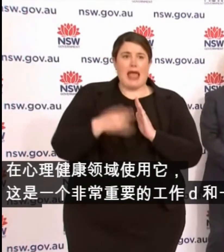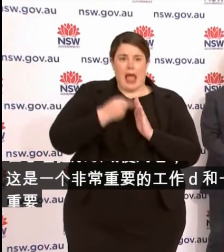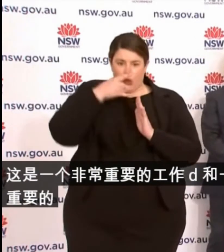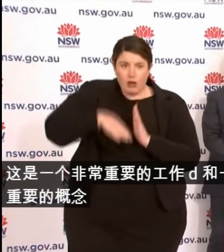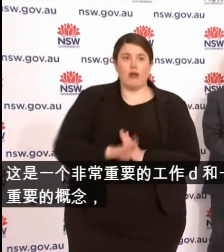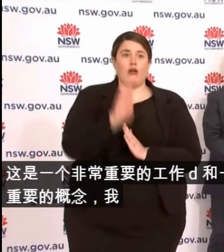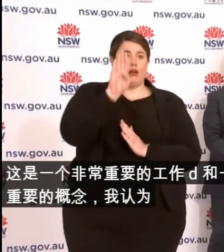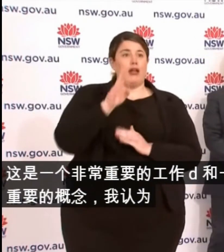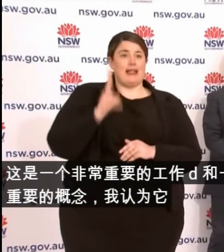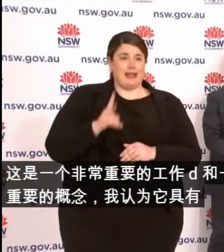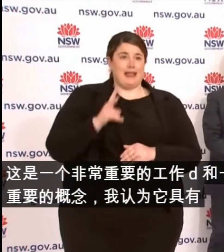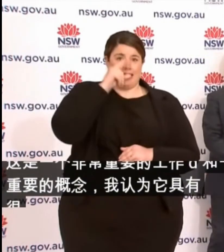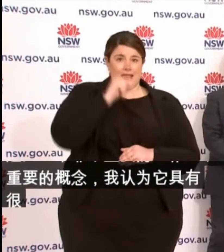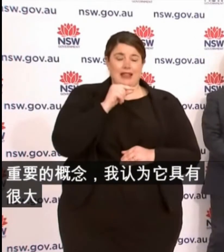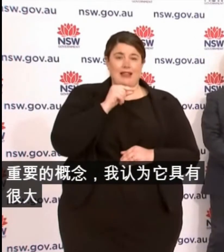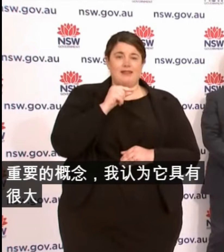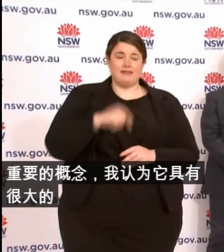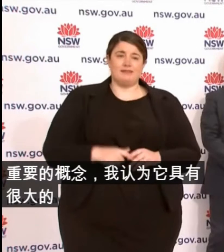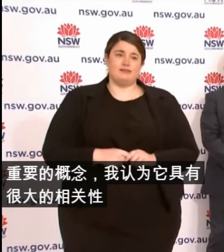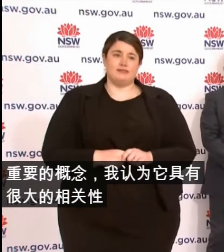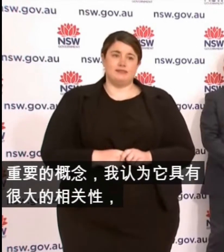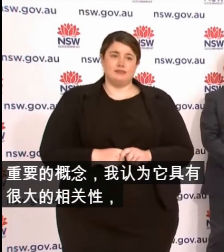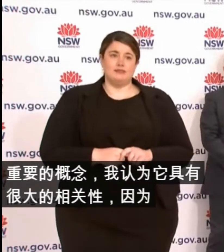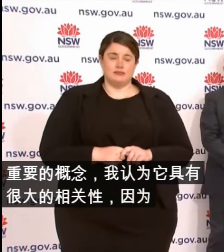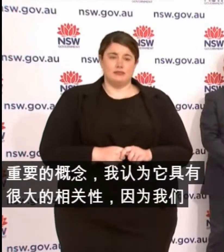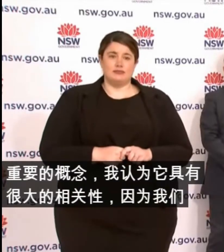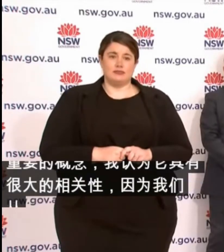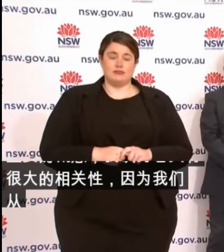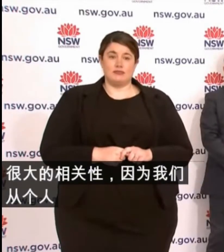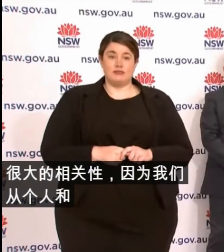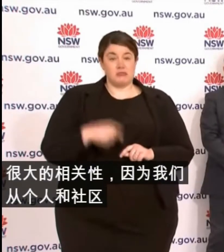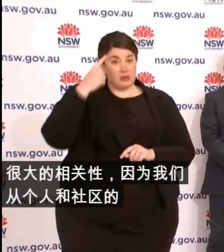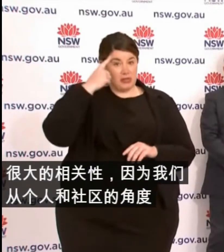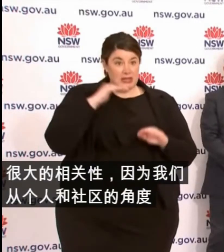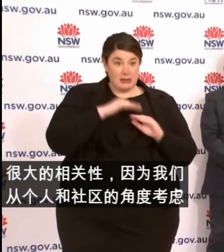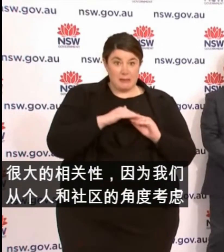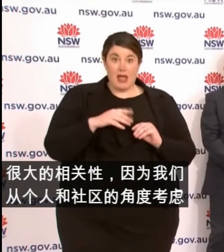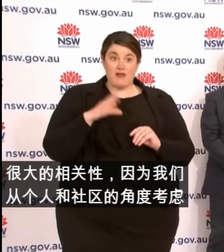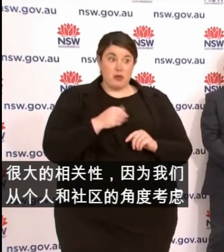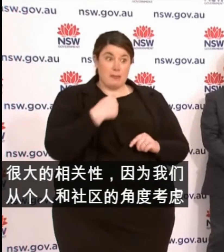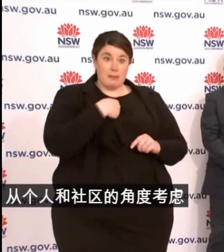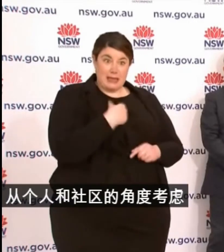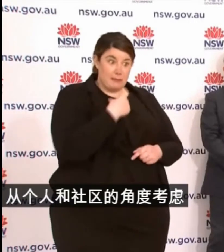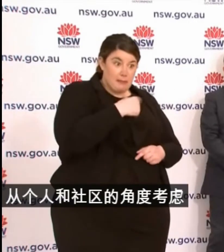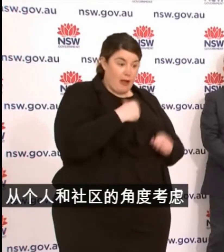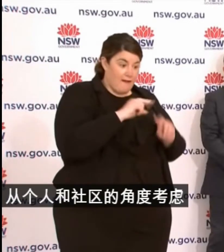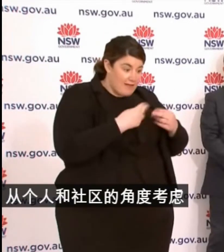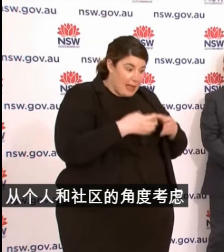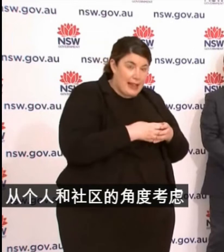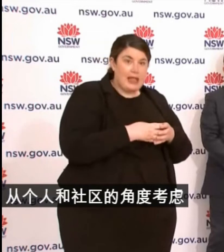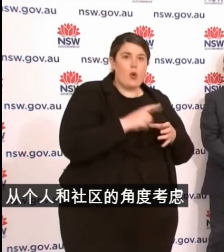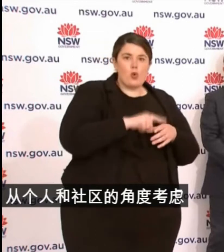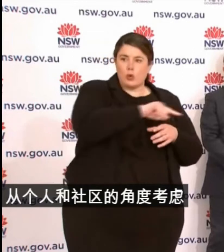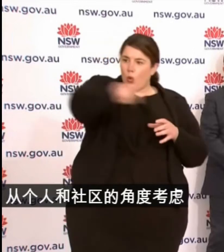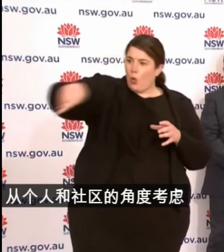very important concept, and I think it has great relevance as we consider, both from a personal and a community perspective, what confronts us